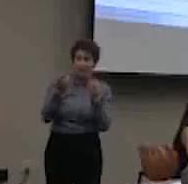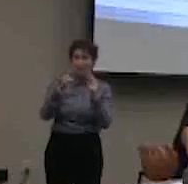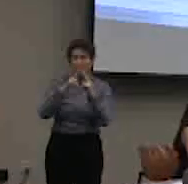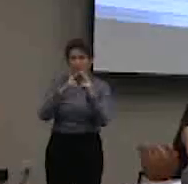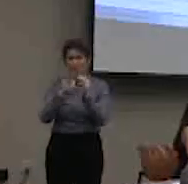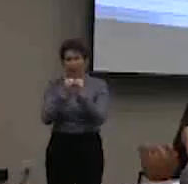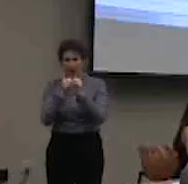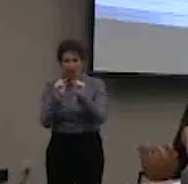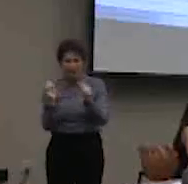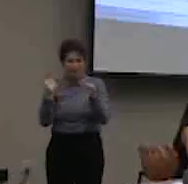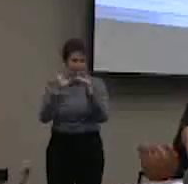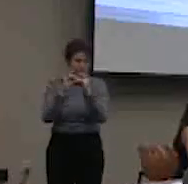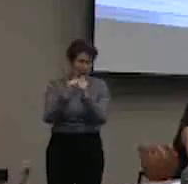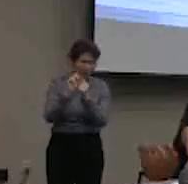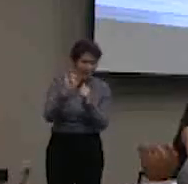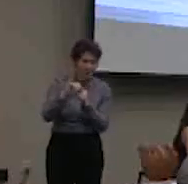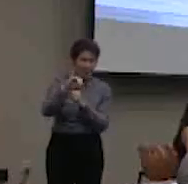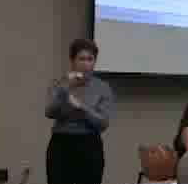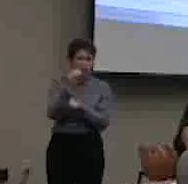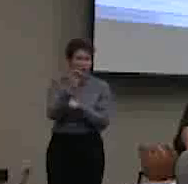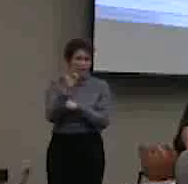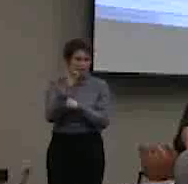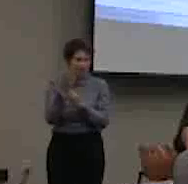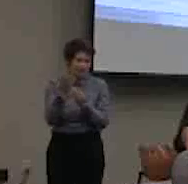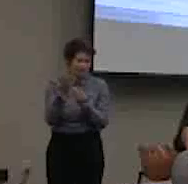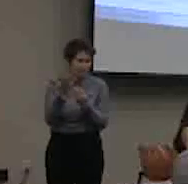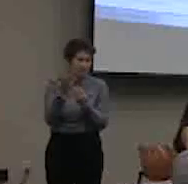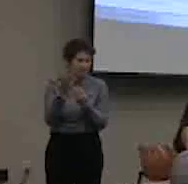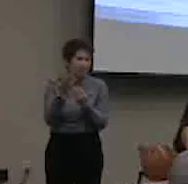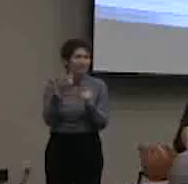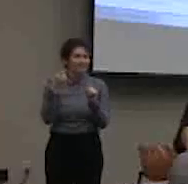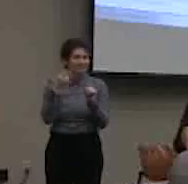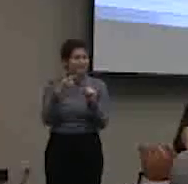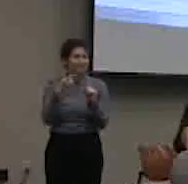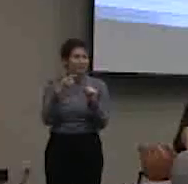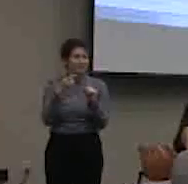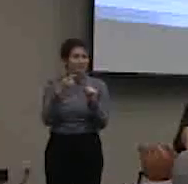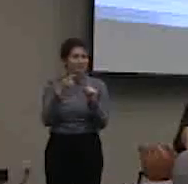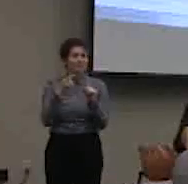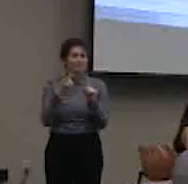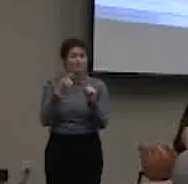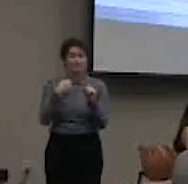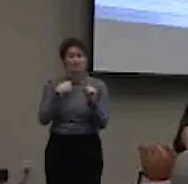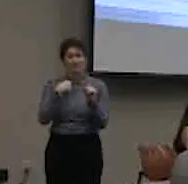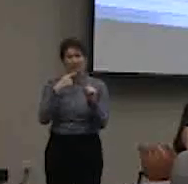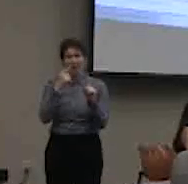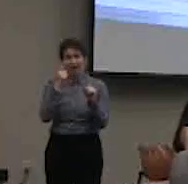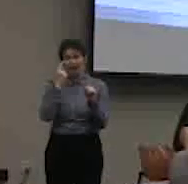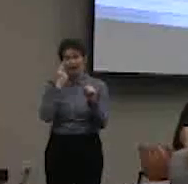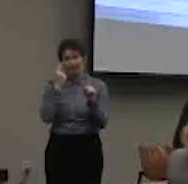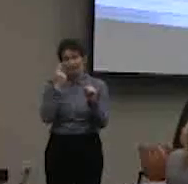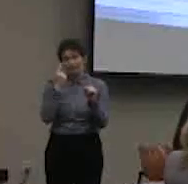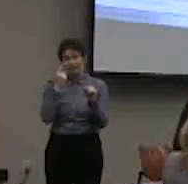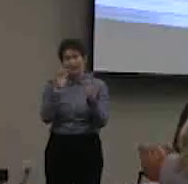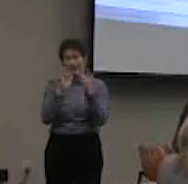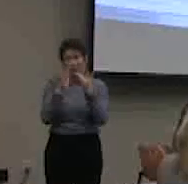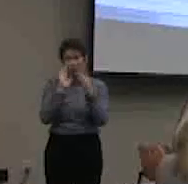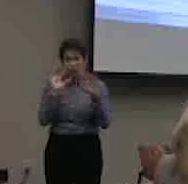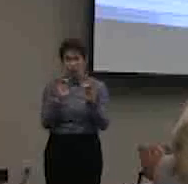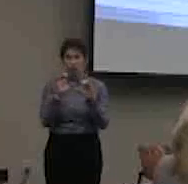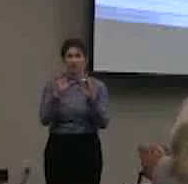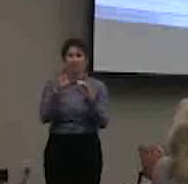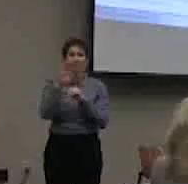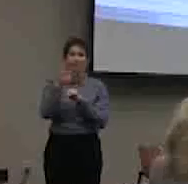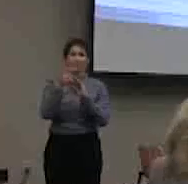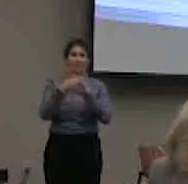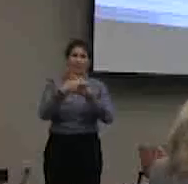that in Jefferson. And that's what I see the network doing. So the brand is so that we